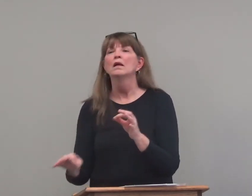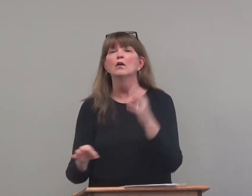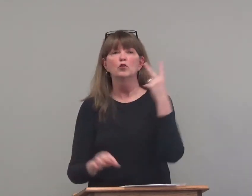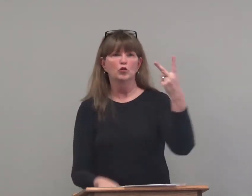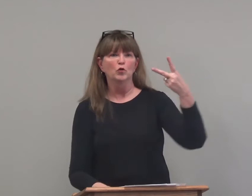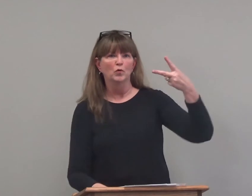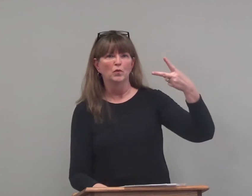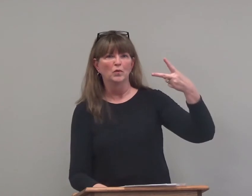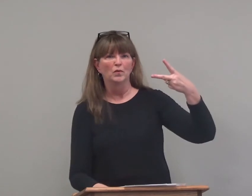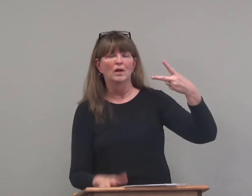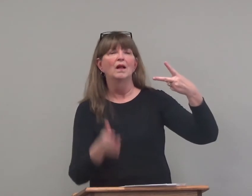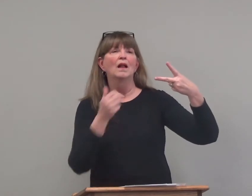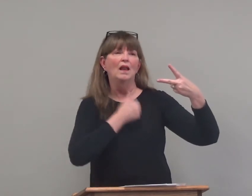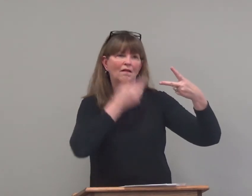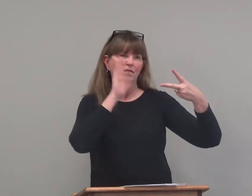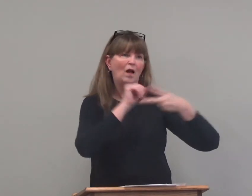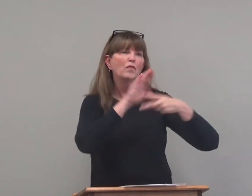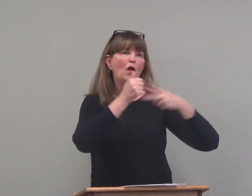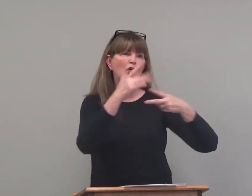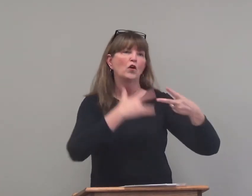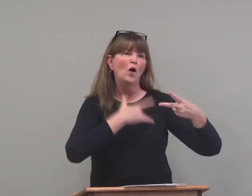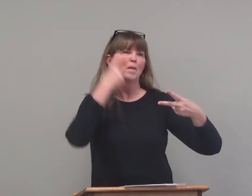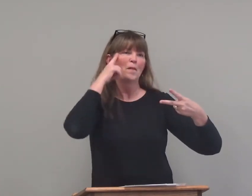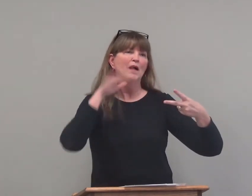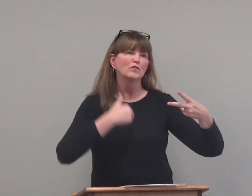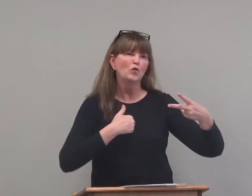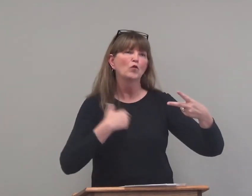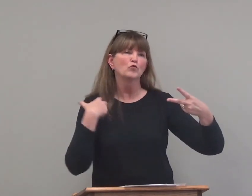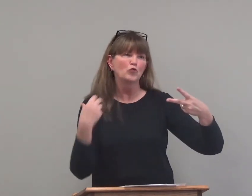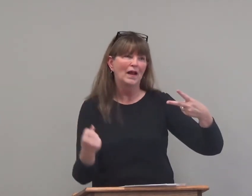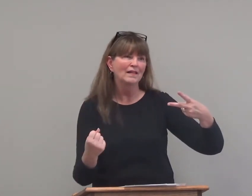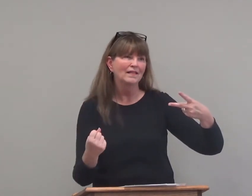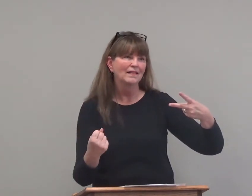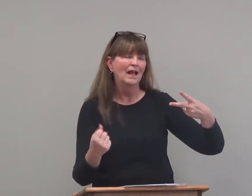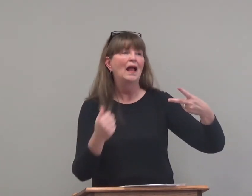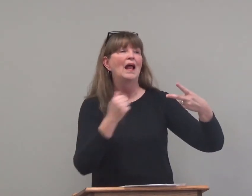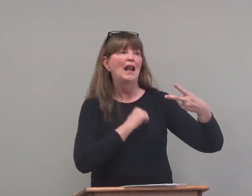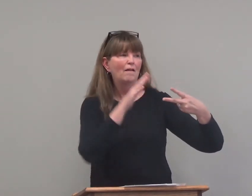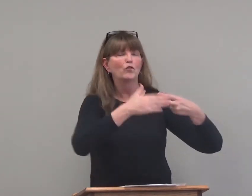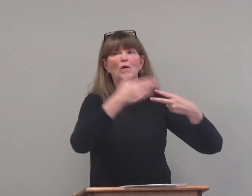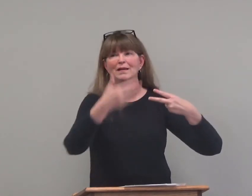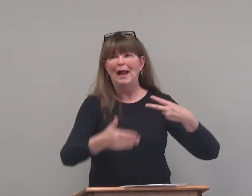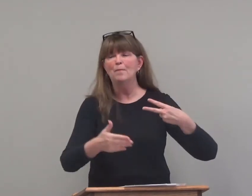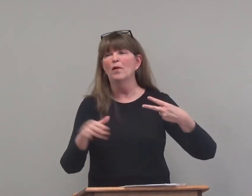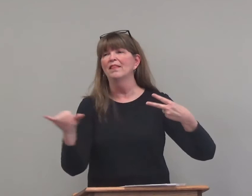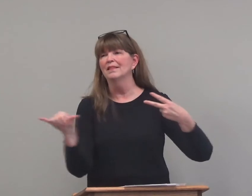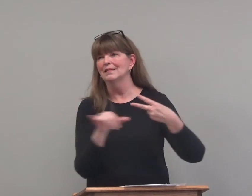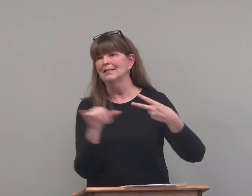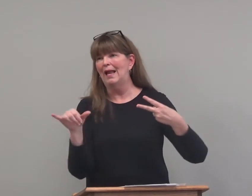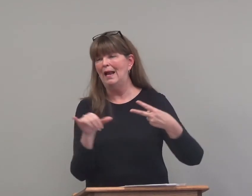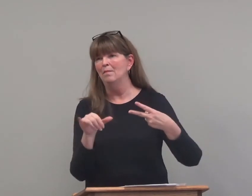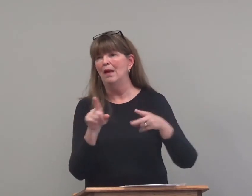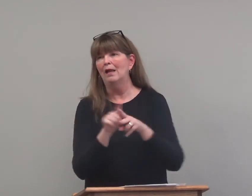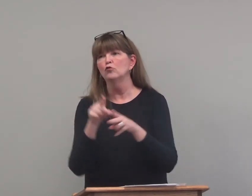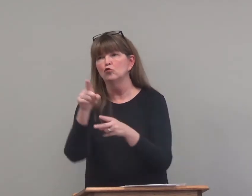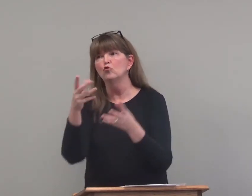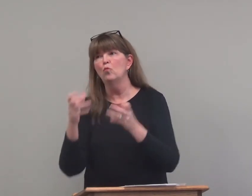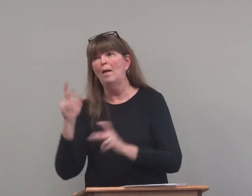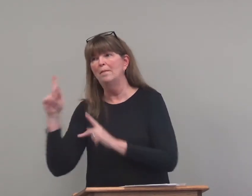for you. There's two commandments. Jesus said, love God with all your heart, your mind, your soul, and your strength, and love your neighbor